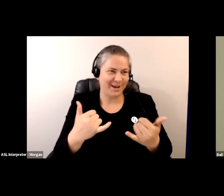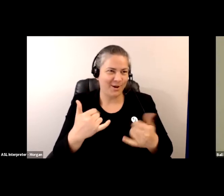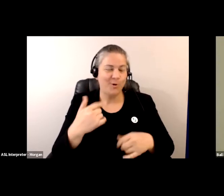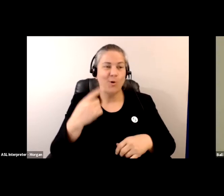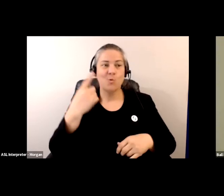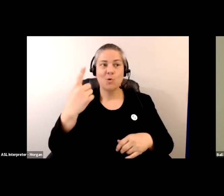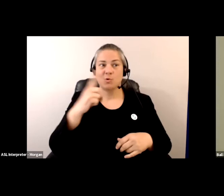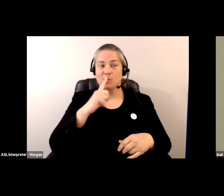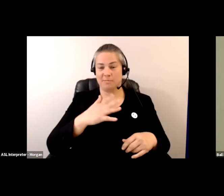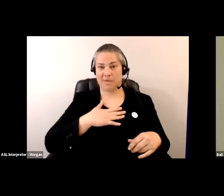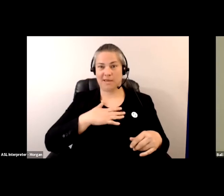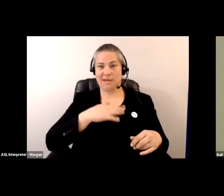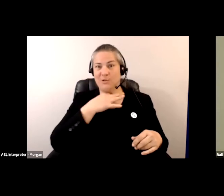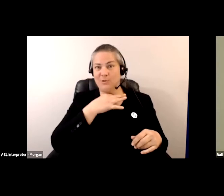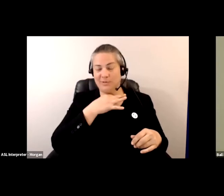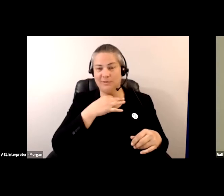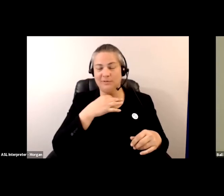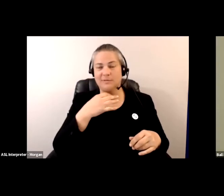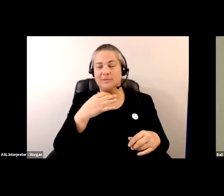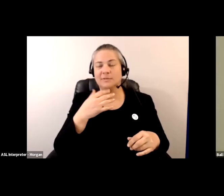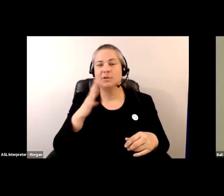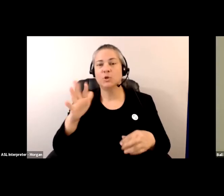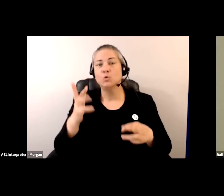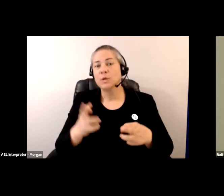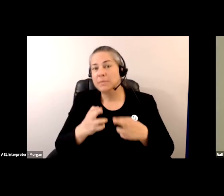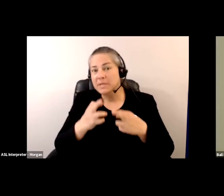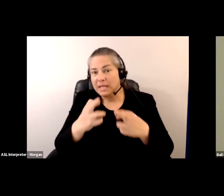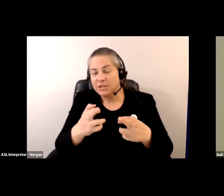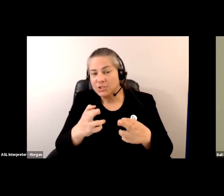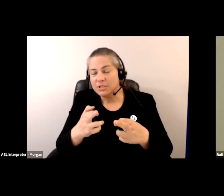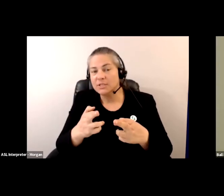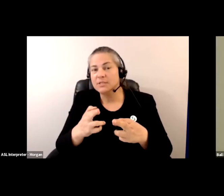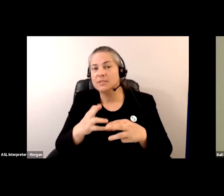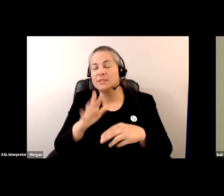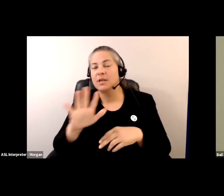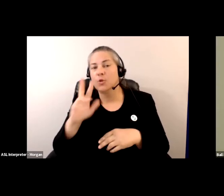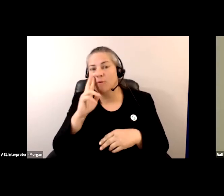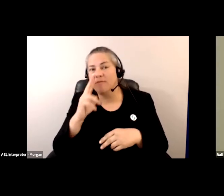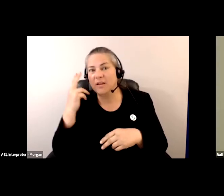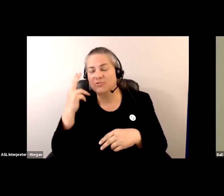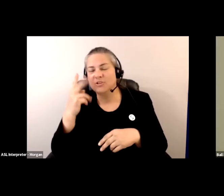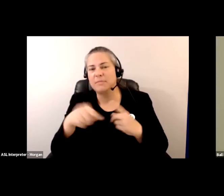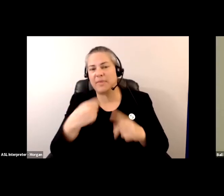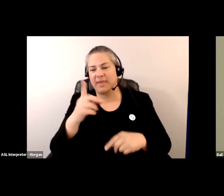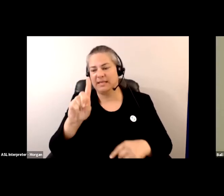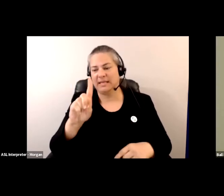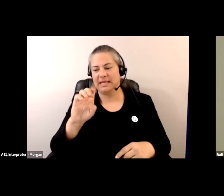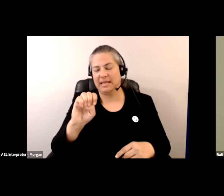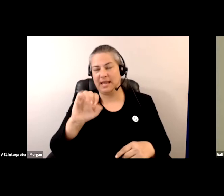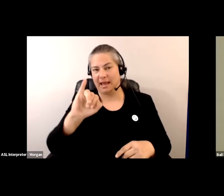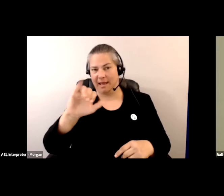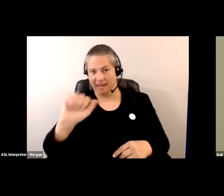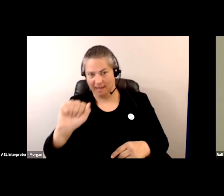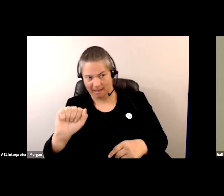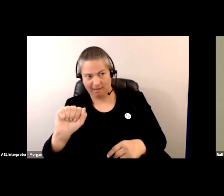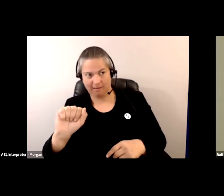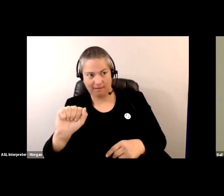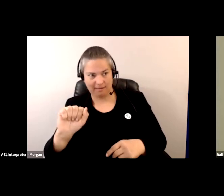about is the recommendations and the reflections that you heard about the DEIA. And